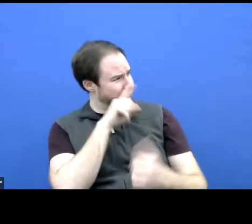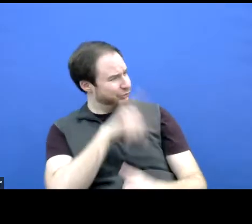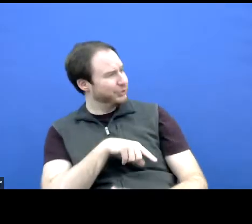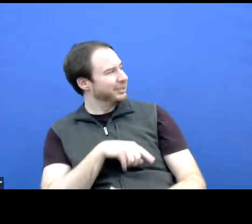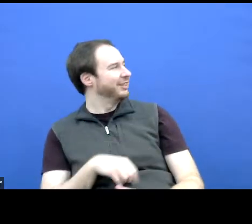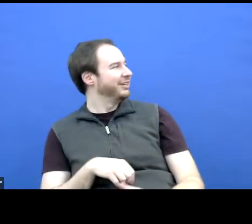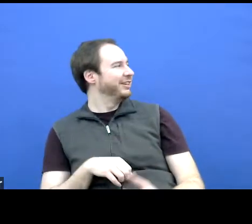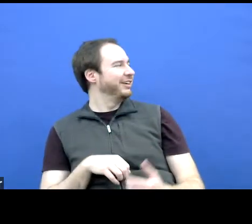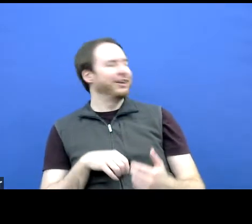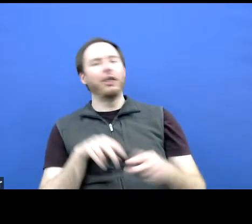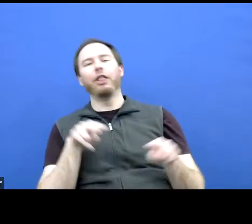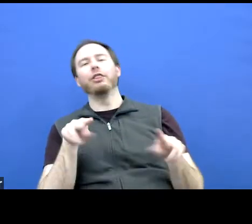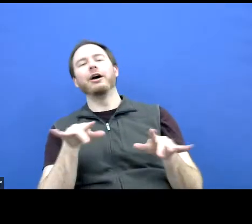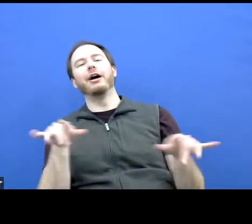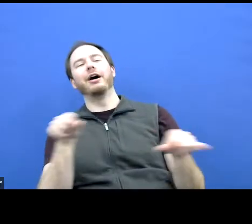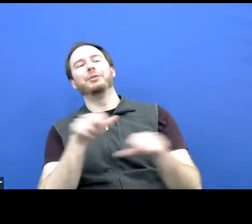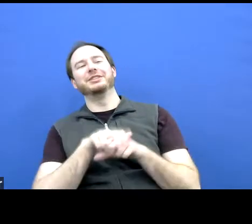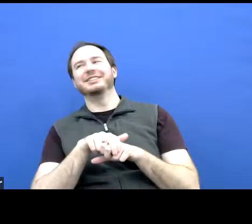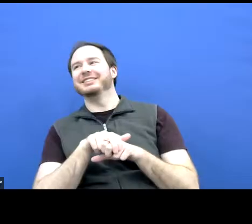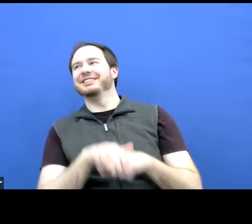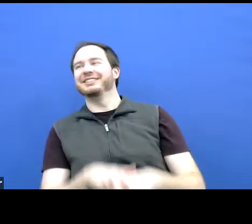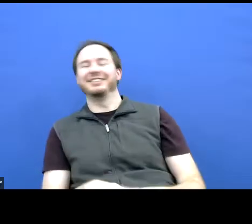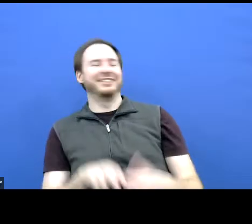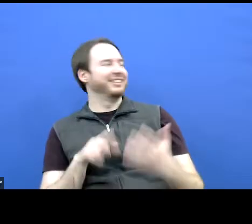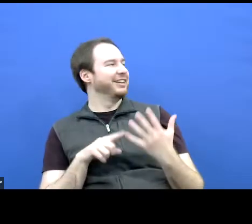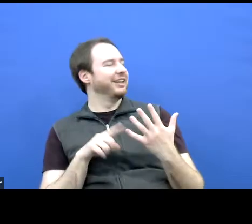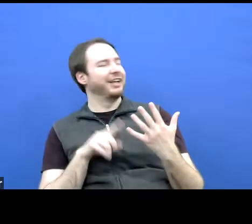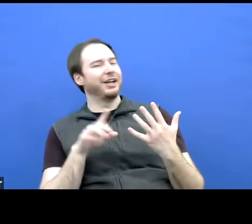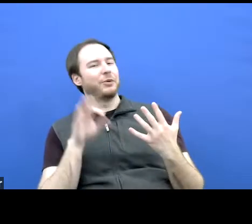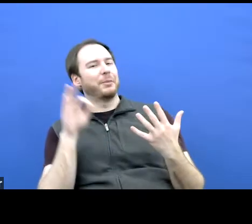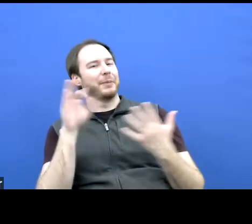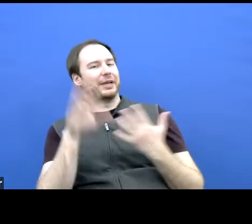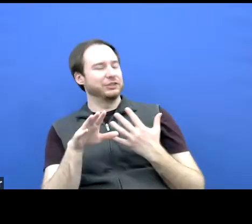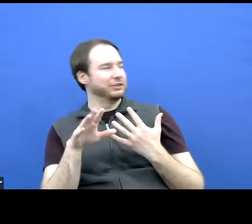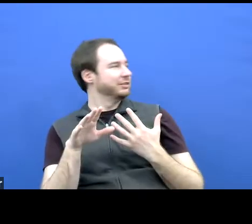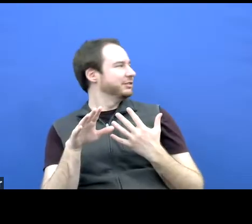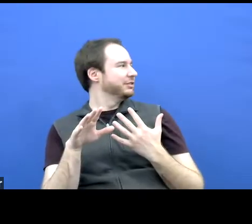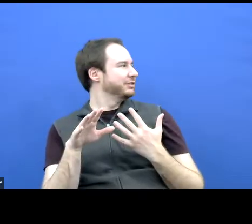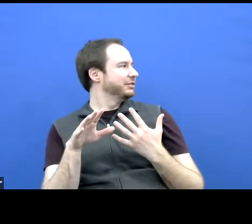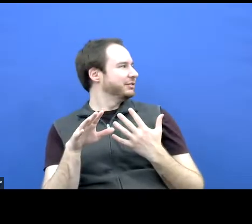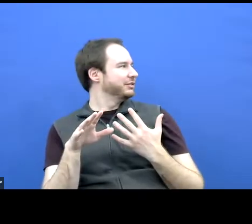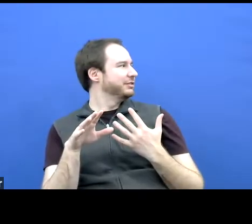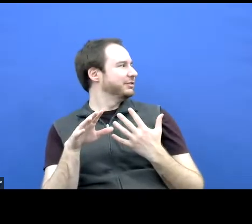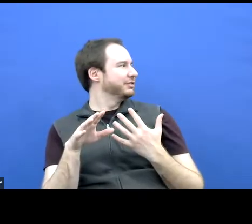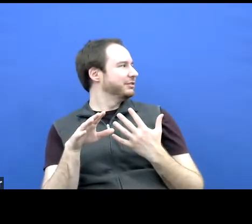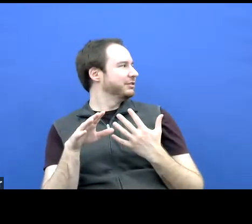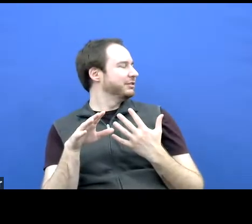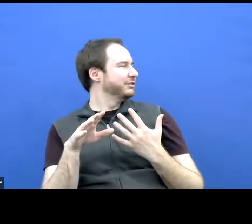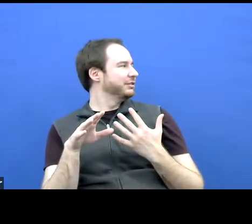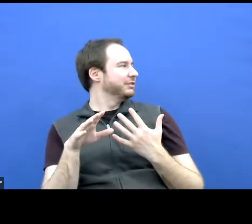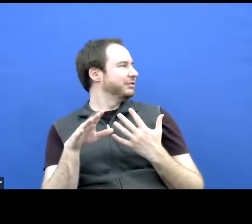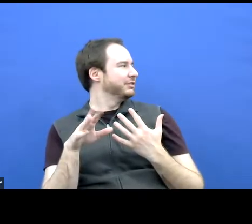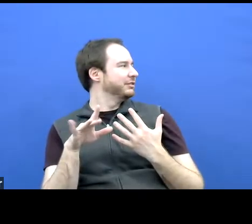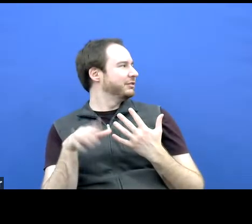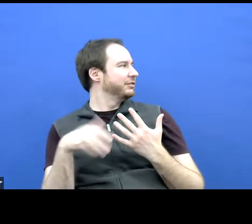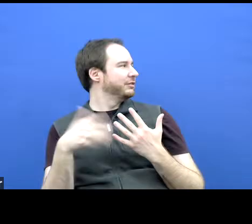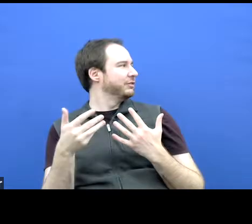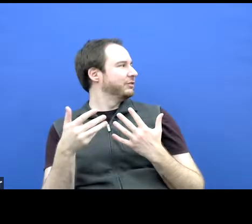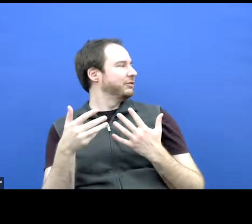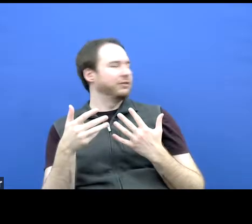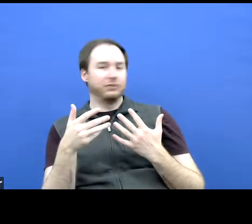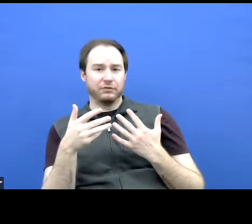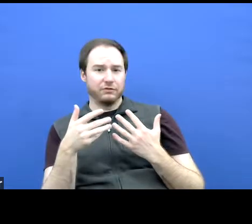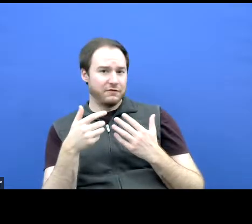Steve, I got brought up mentioned the other day. How about the rise in